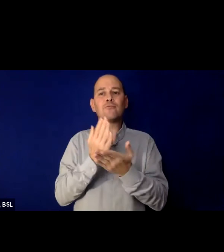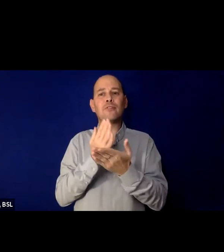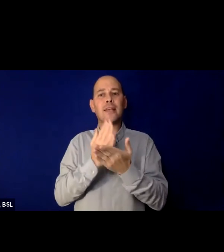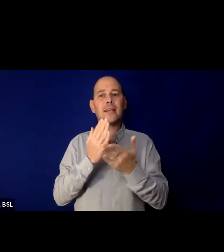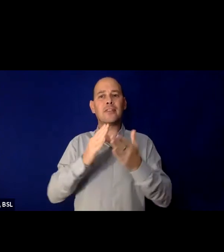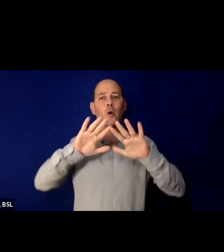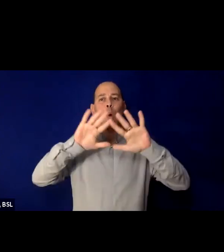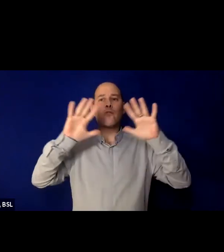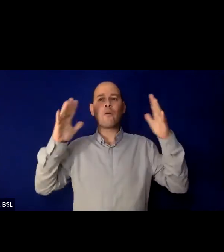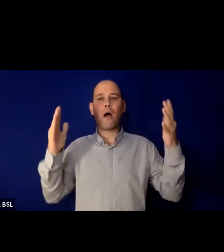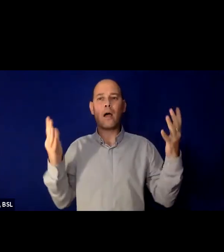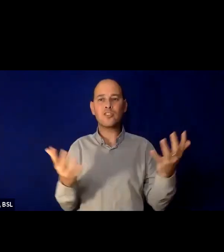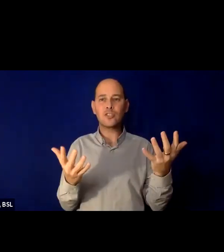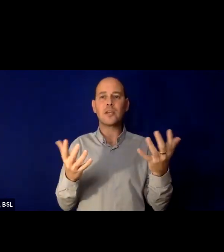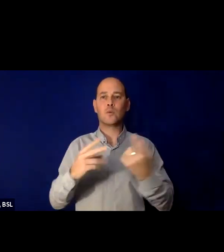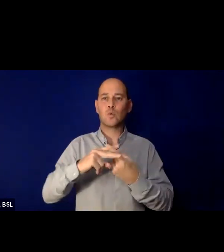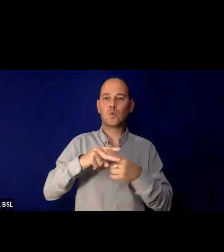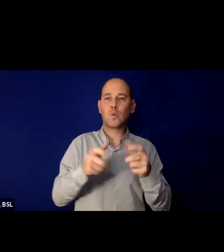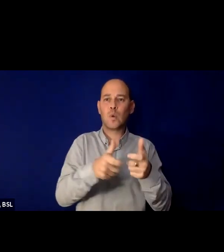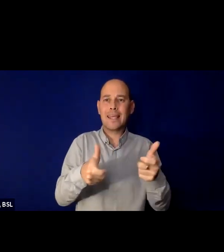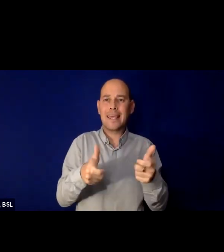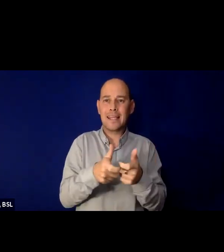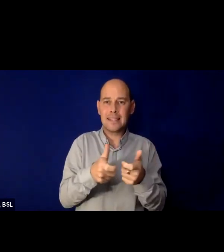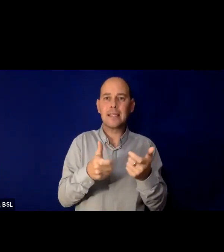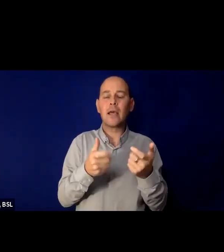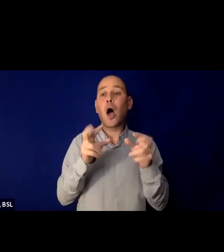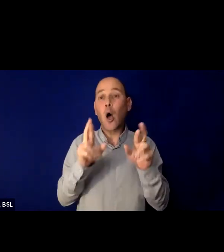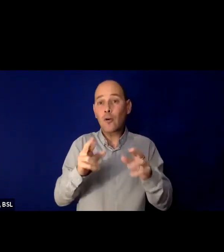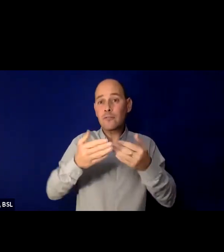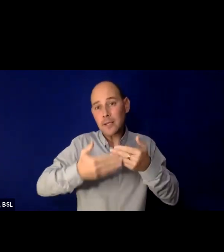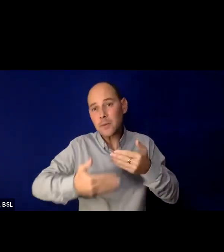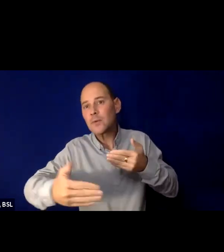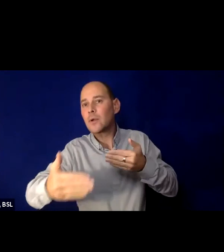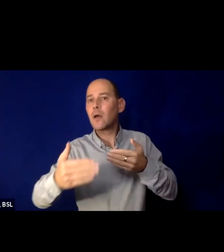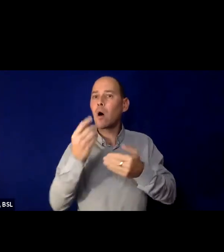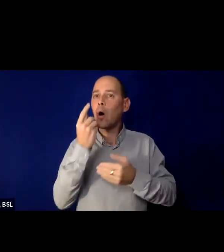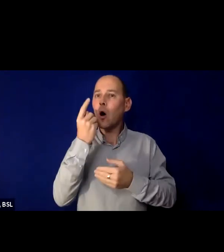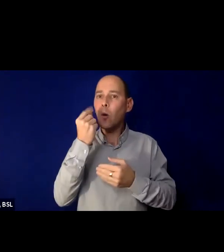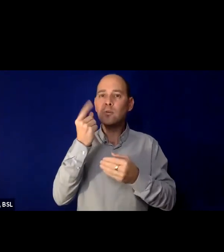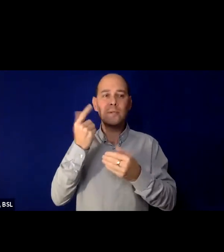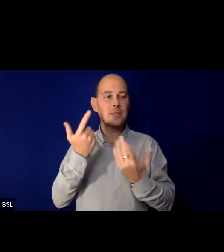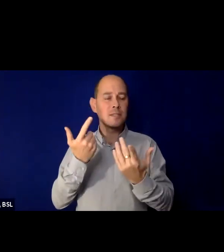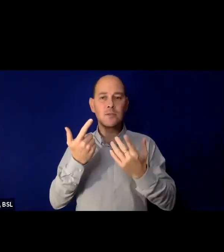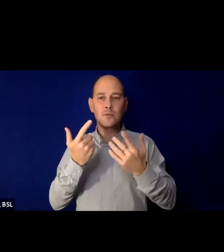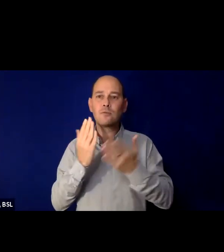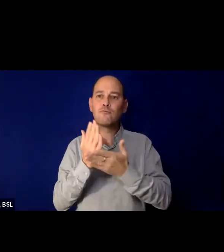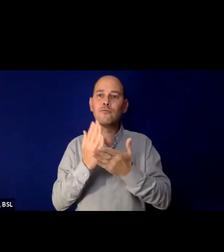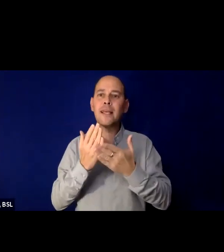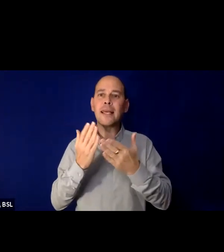Emma talked about, that hopefully, over the next few years, that there's opportunities to build, to fill in